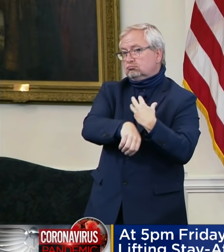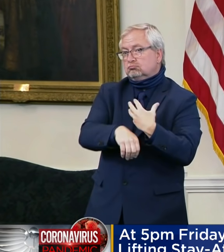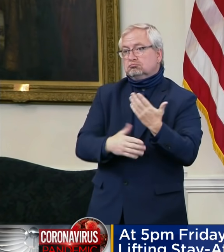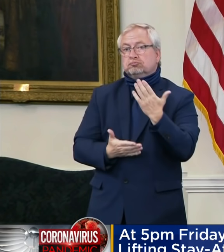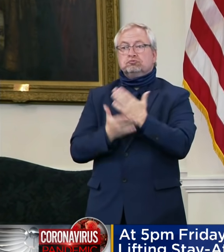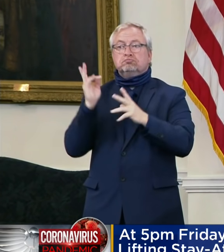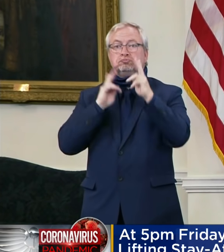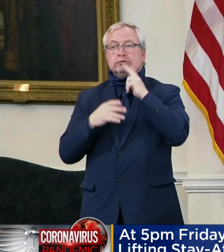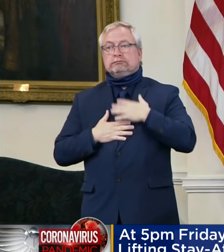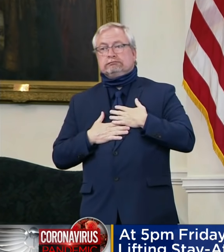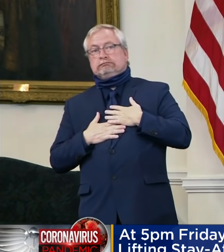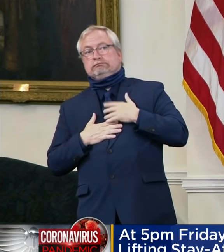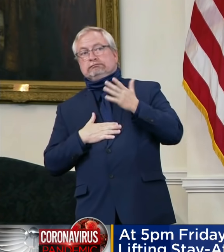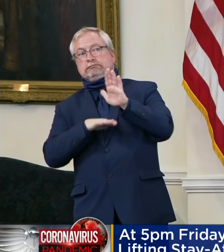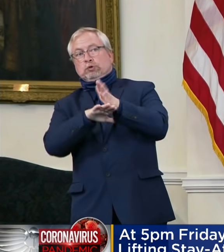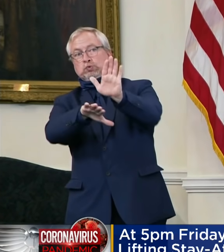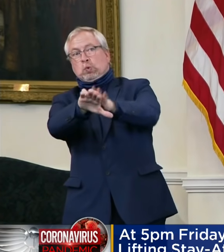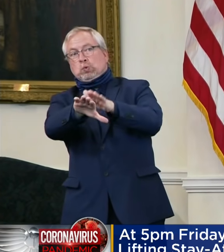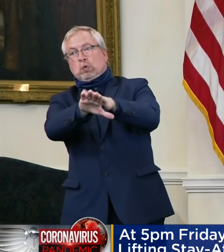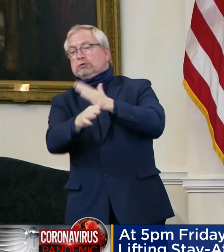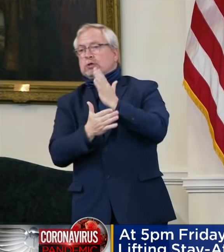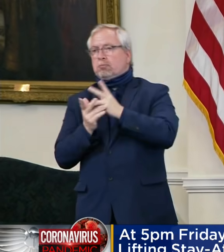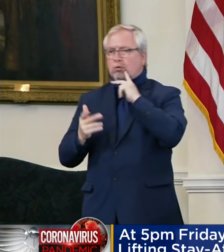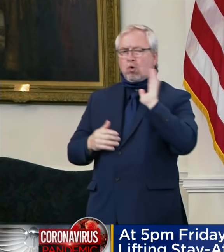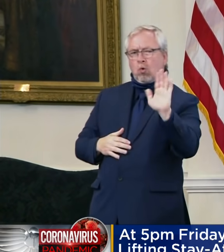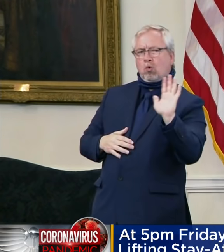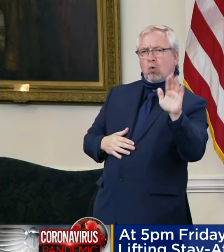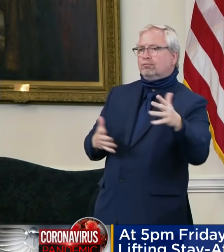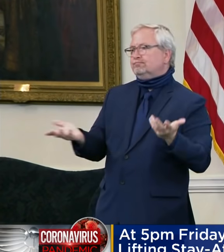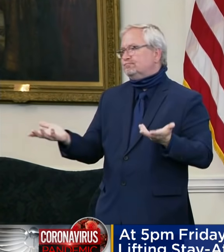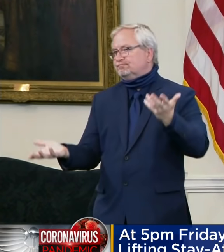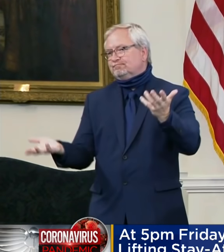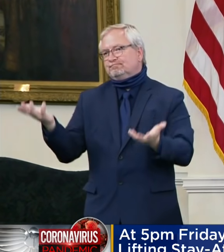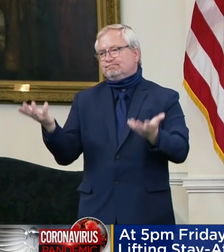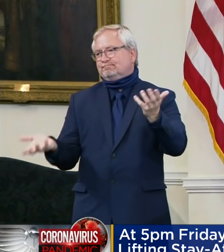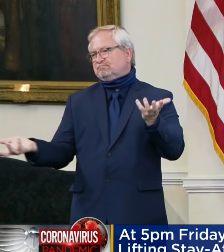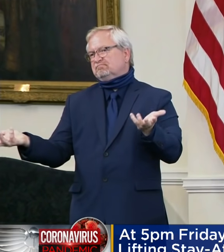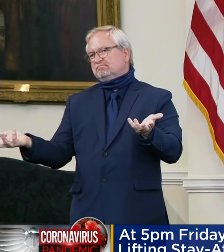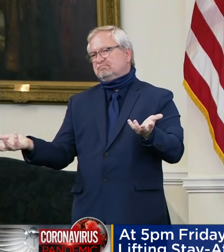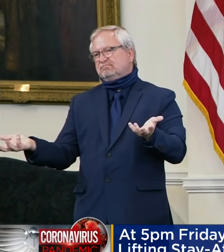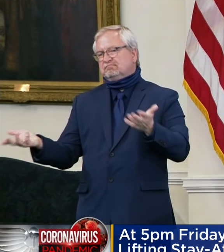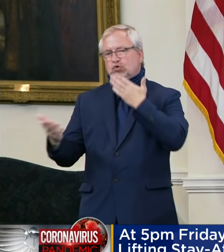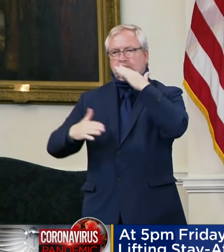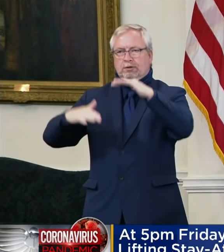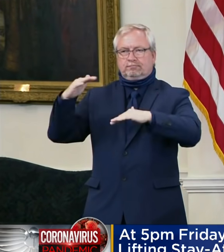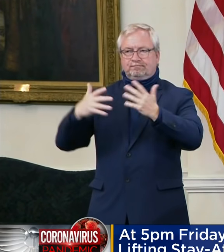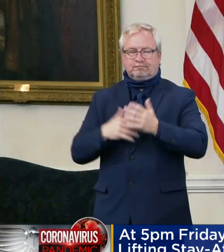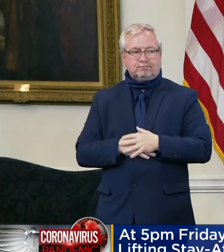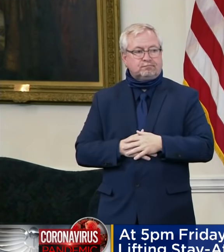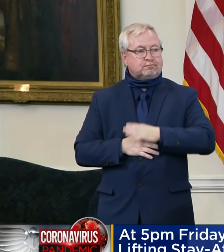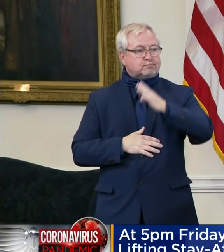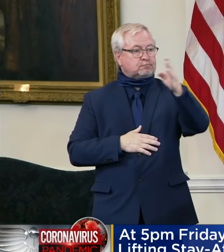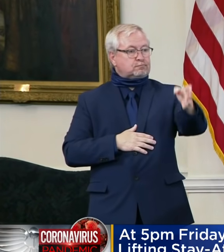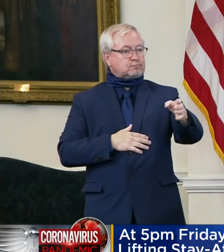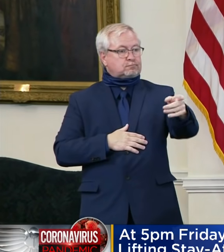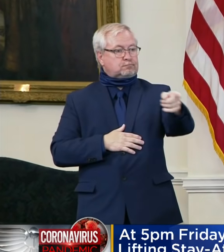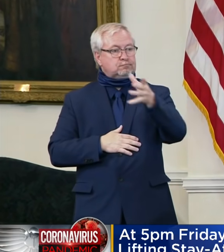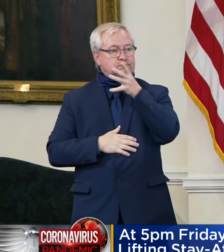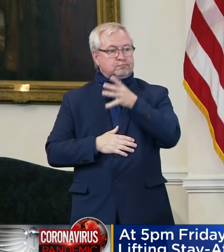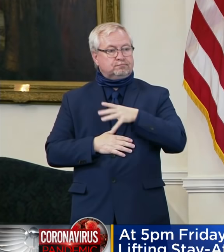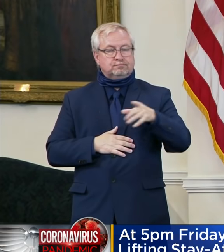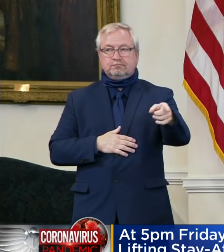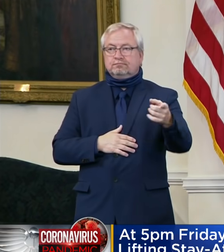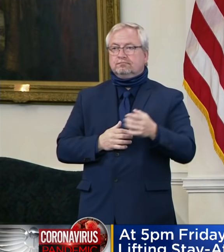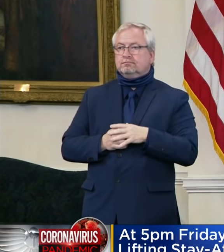we're moving too slow. So it's probably about the right move. Governor, you mentioned that there are a couple of jurisdictions that have decided not